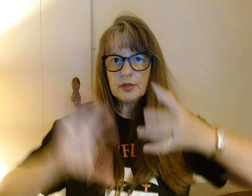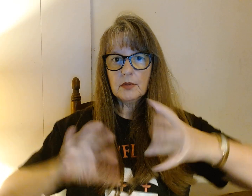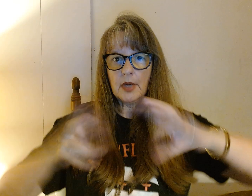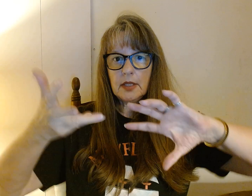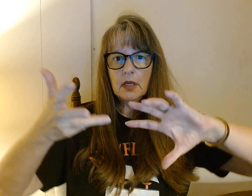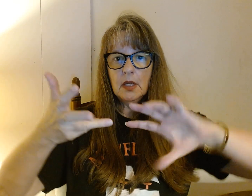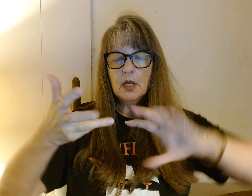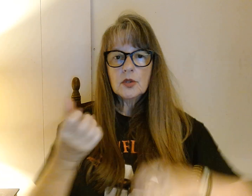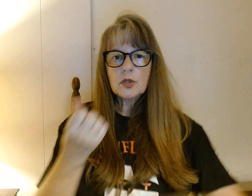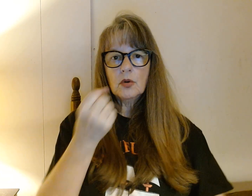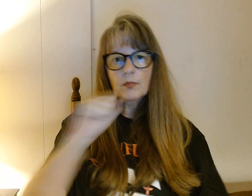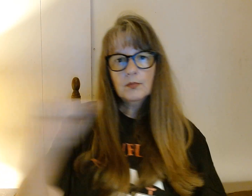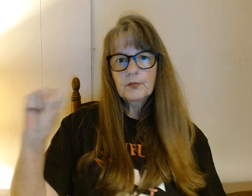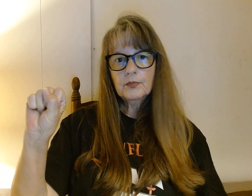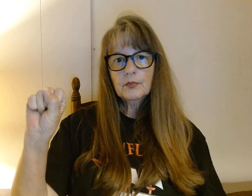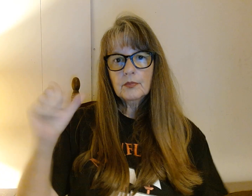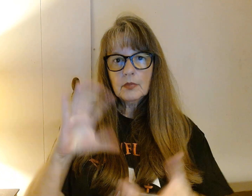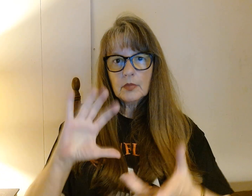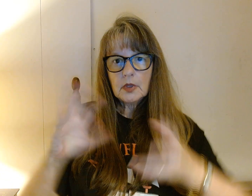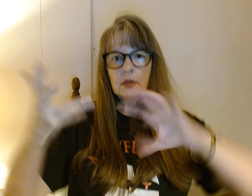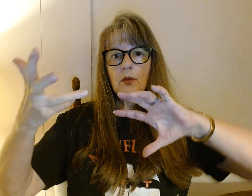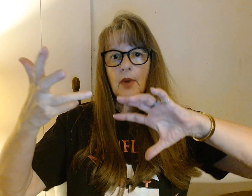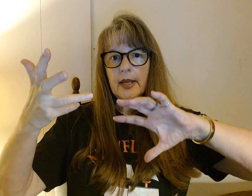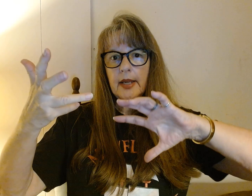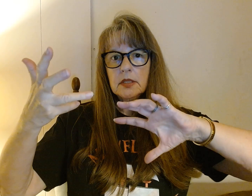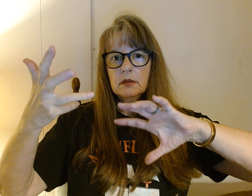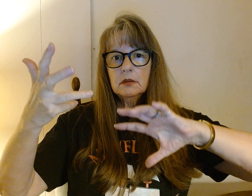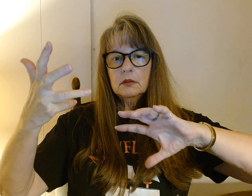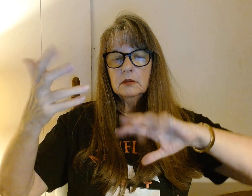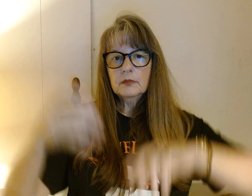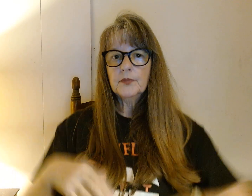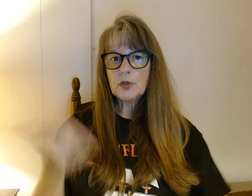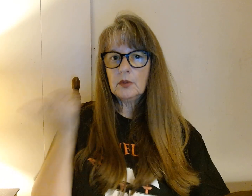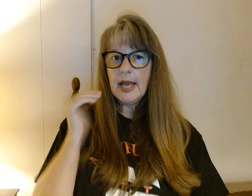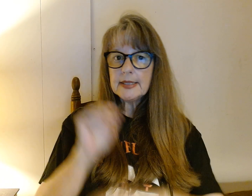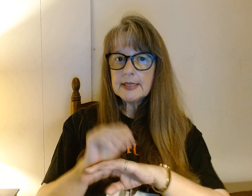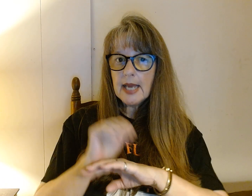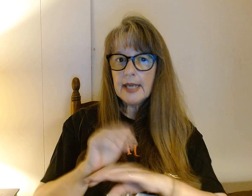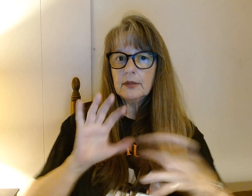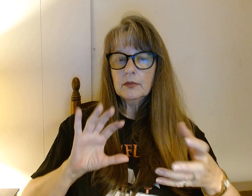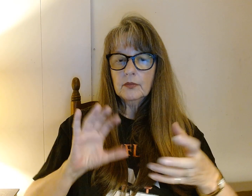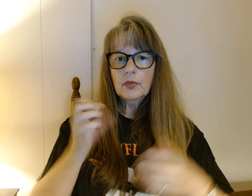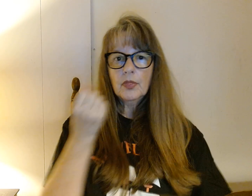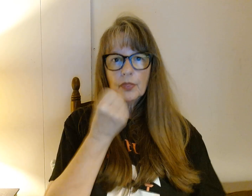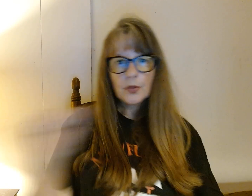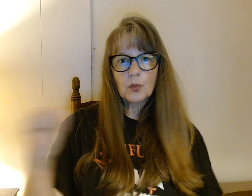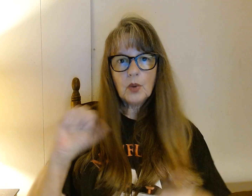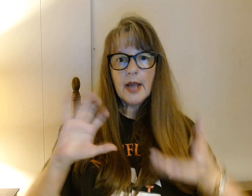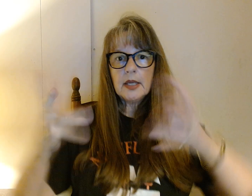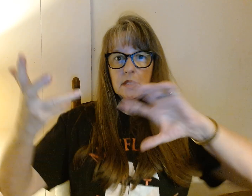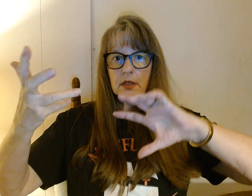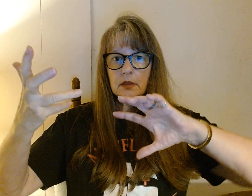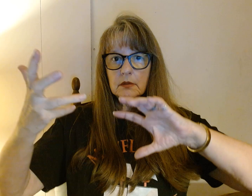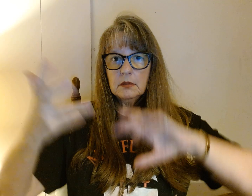right? So the riot. So last night, the riot,